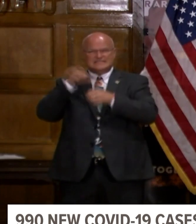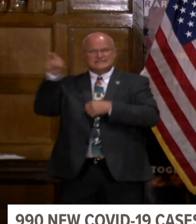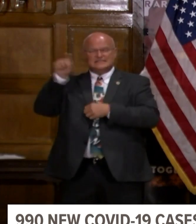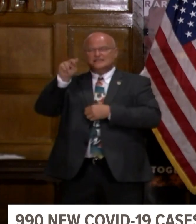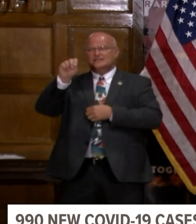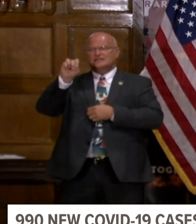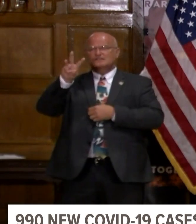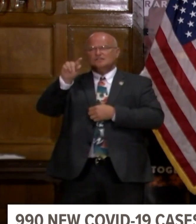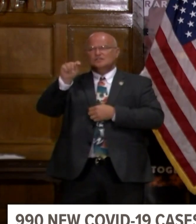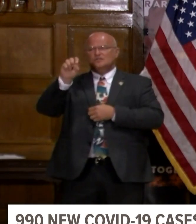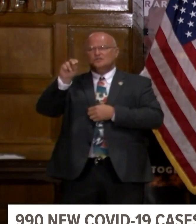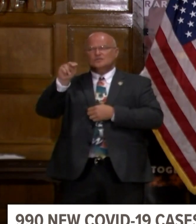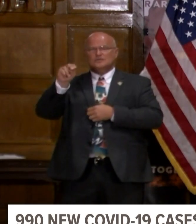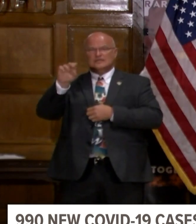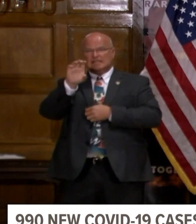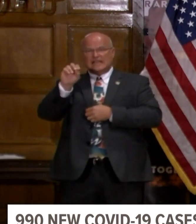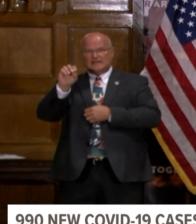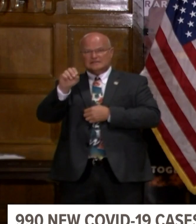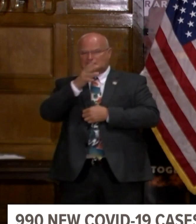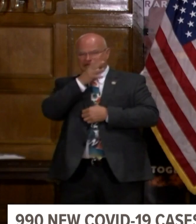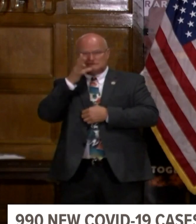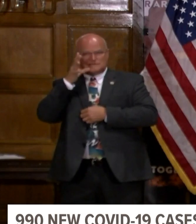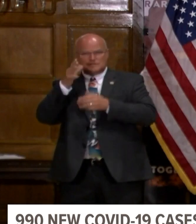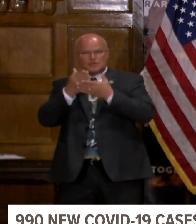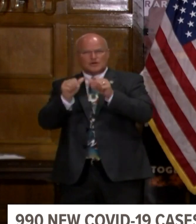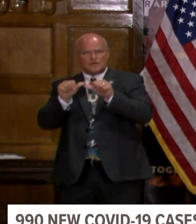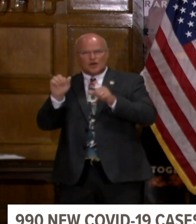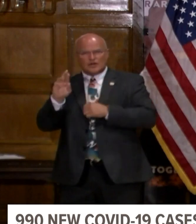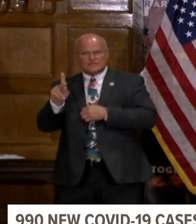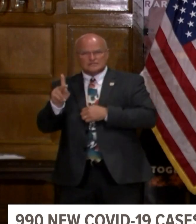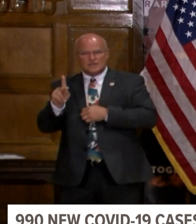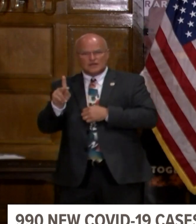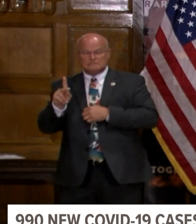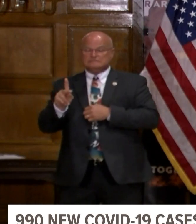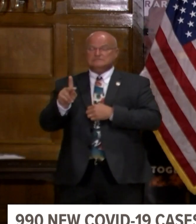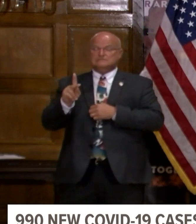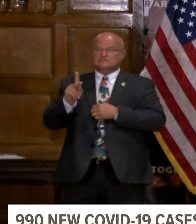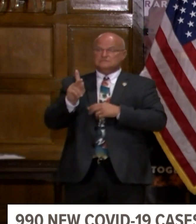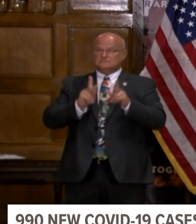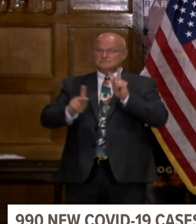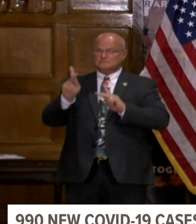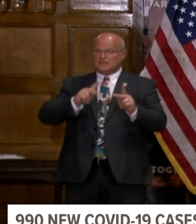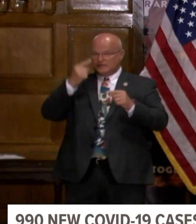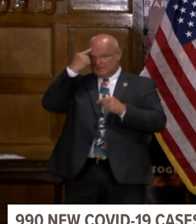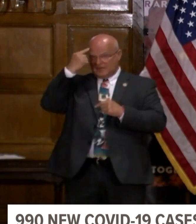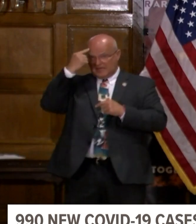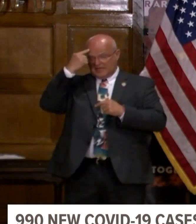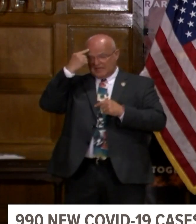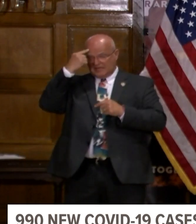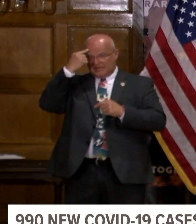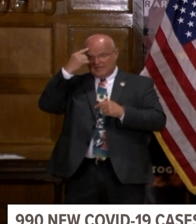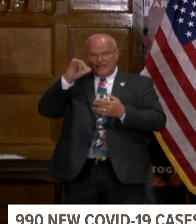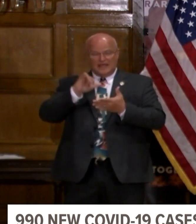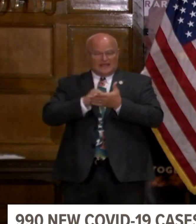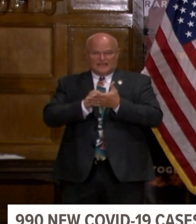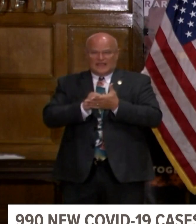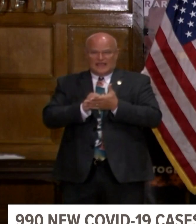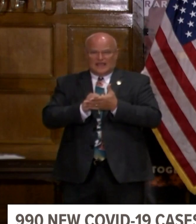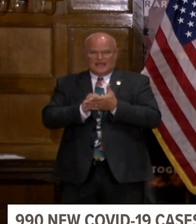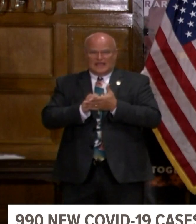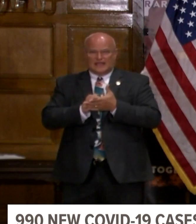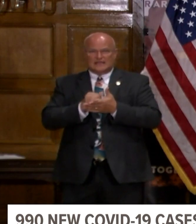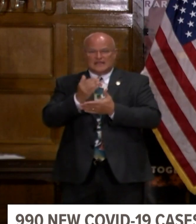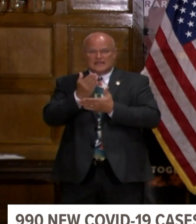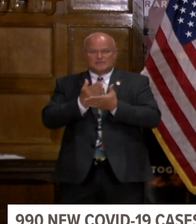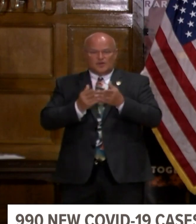County, one of the most rural parts of Arkansas, everybody has to be mindful there's not any area of the state that's exempt. And